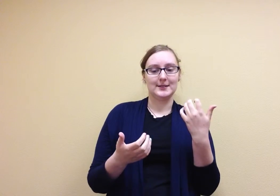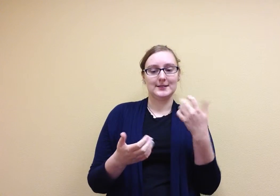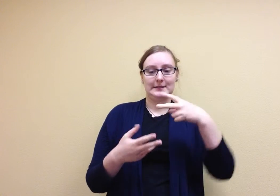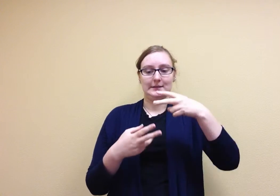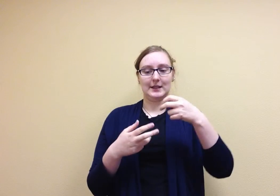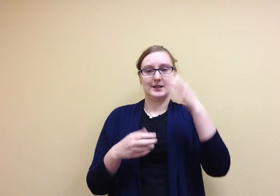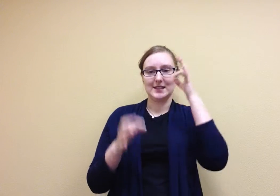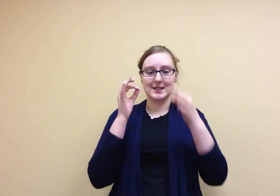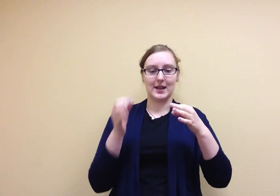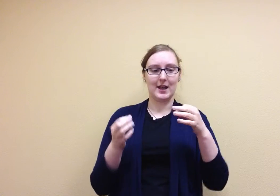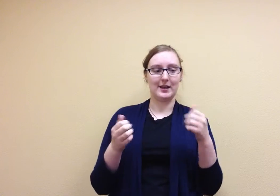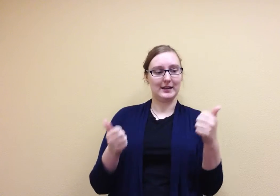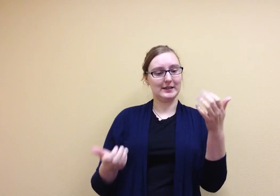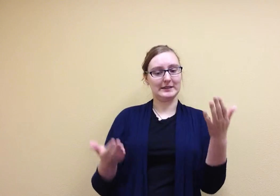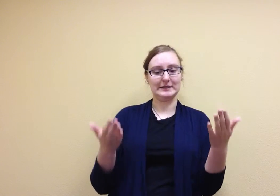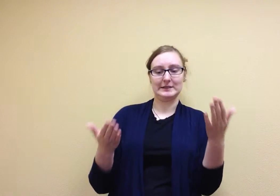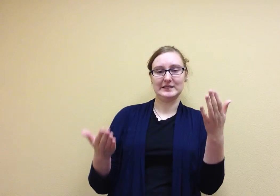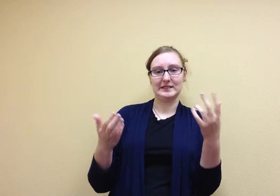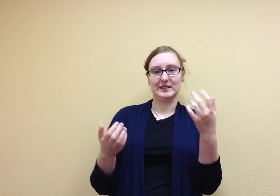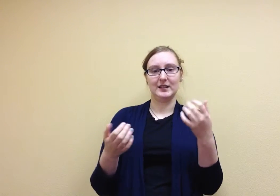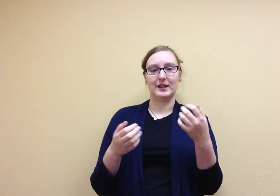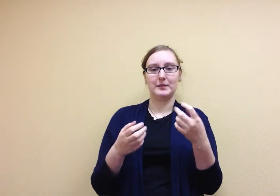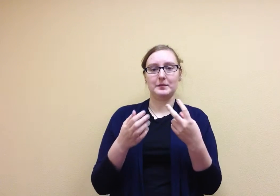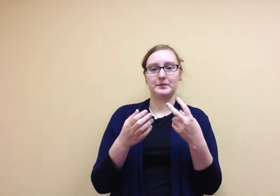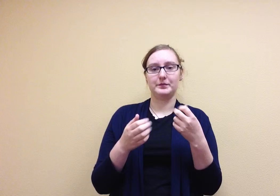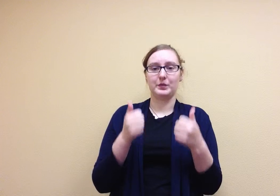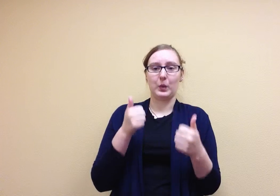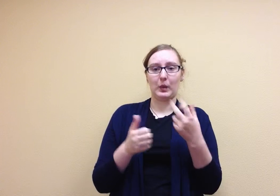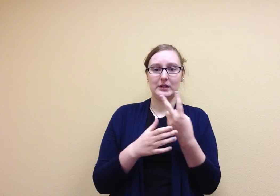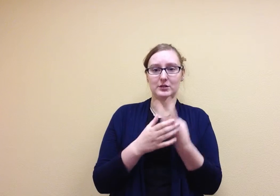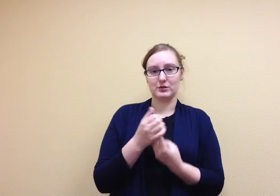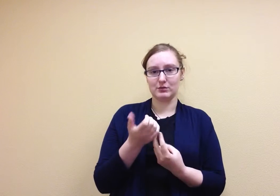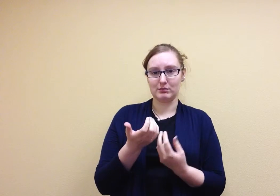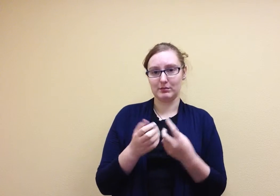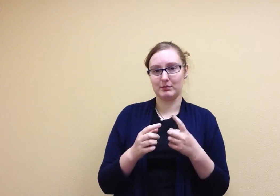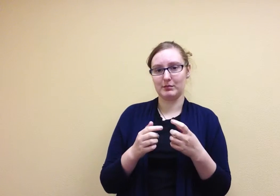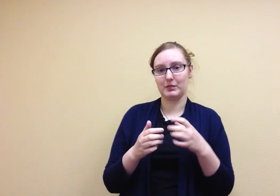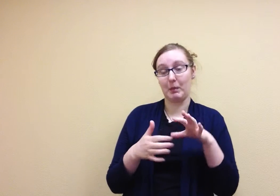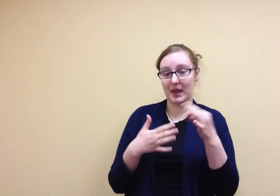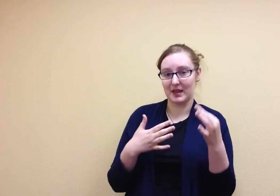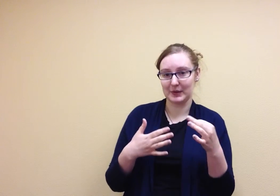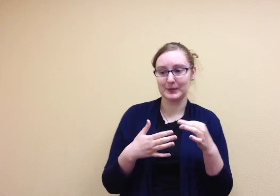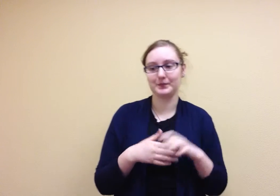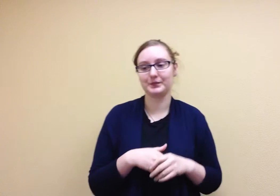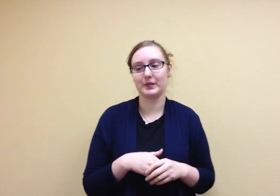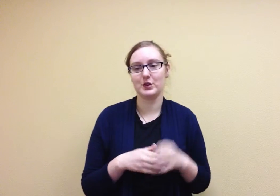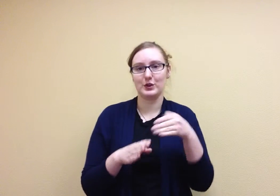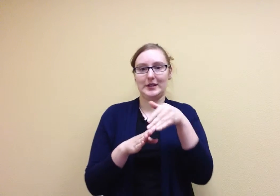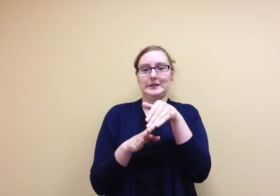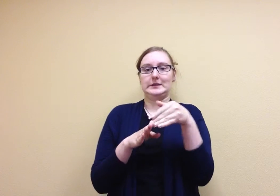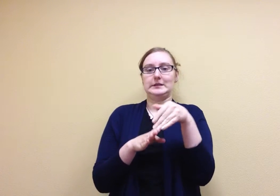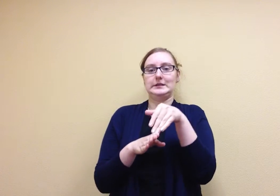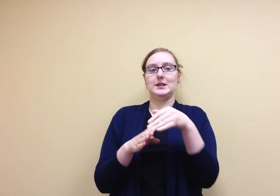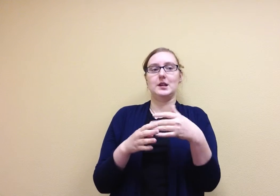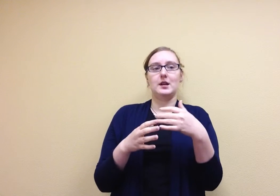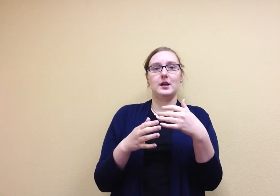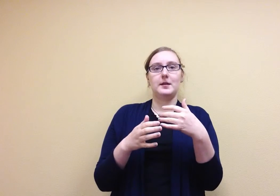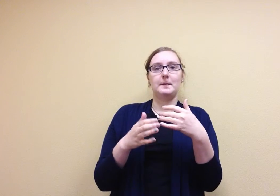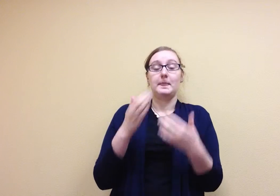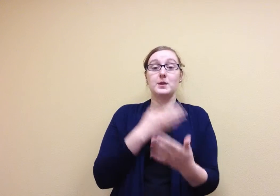right? You're being pulled between. Or somebody says to you in the morning, do you want to play with me at recess? And then